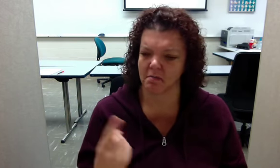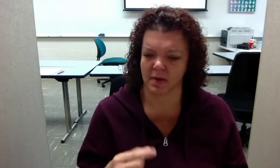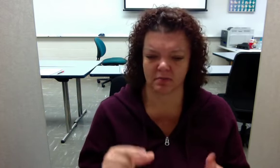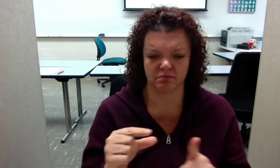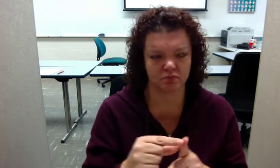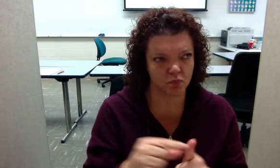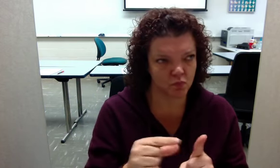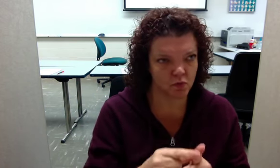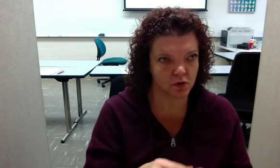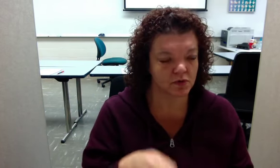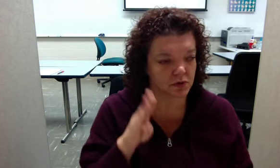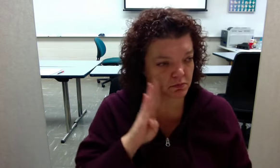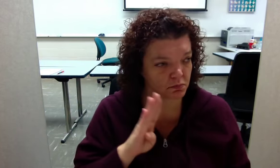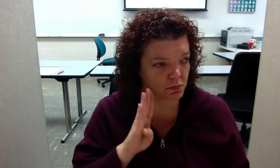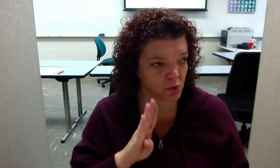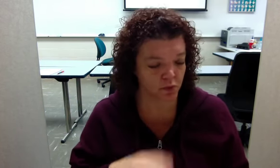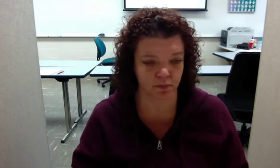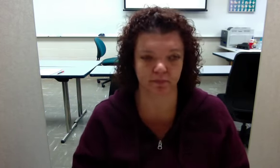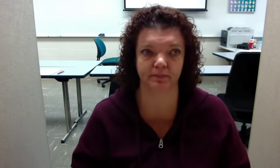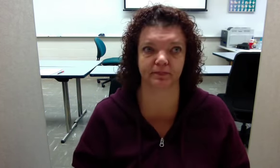Okay. You have a few